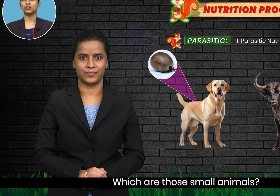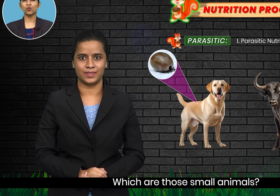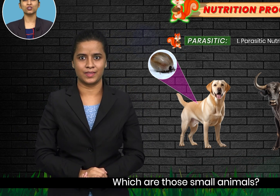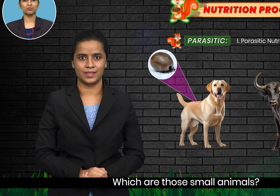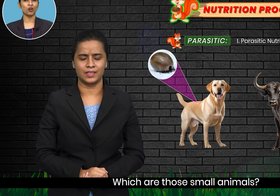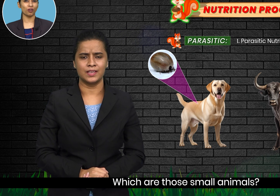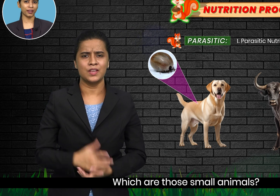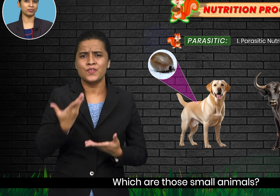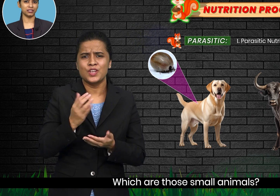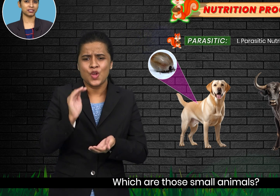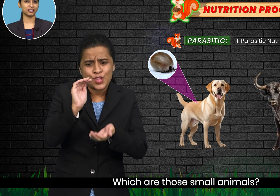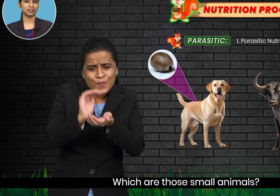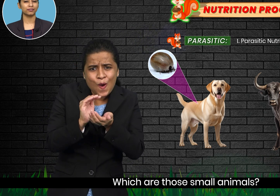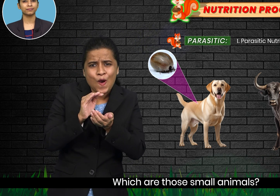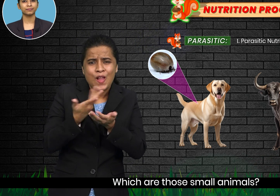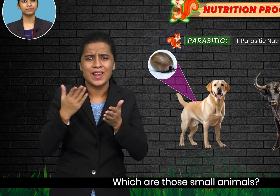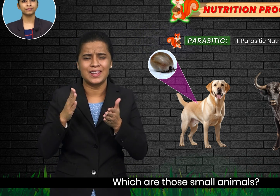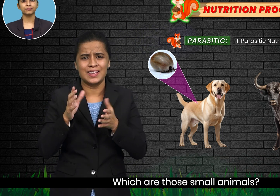Which are those small animals?